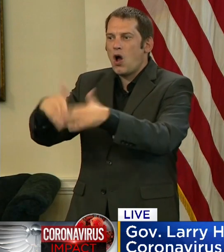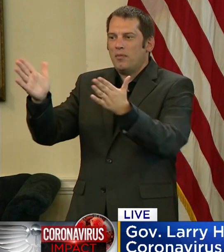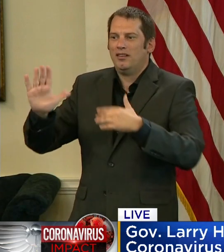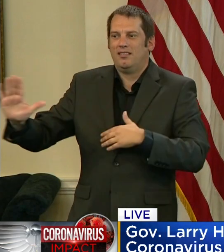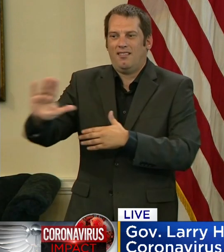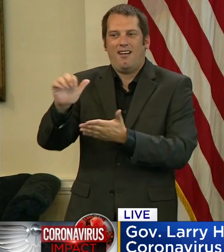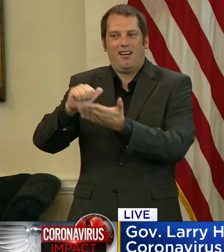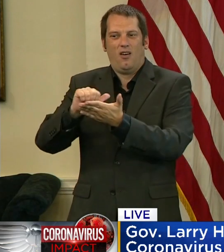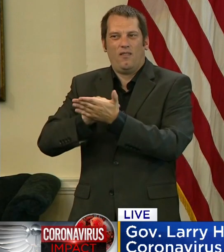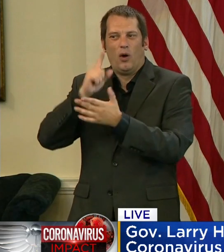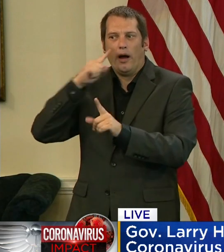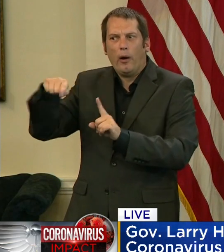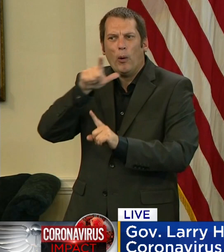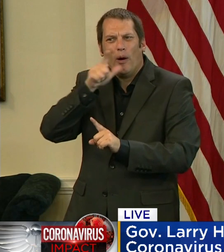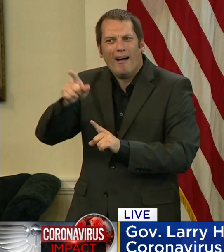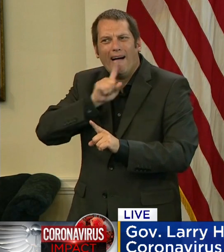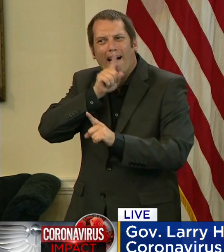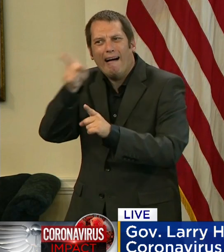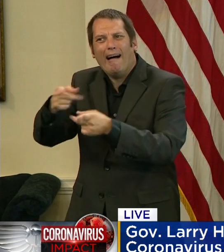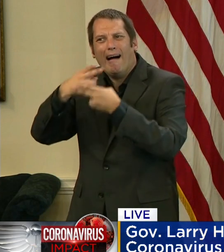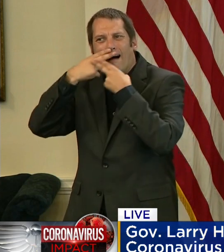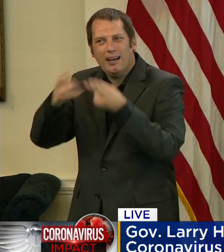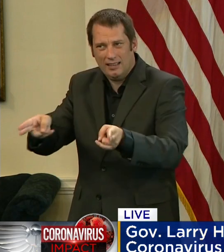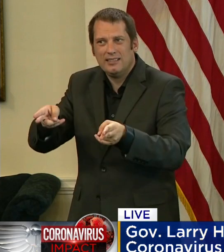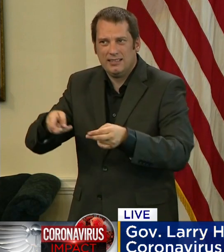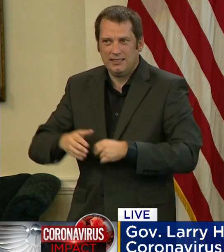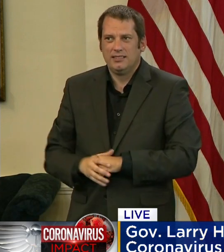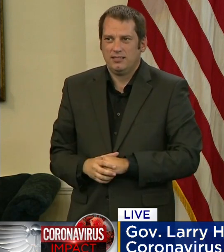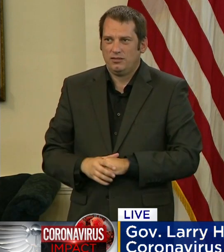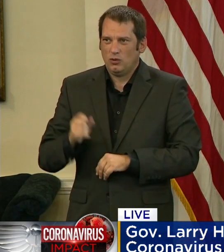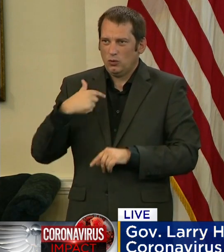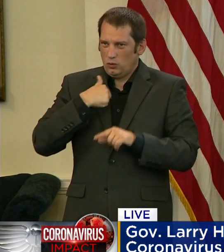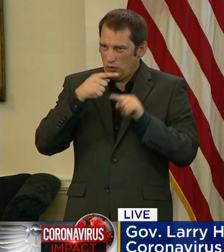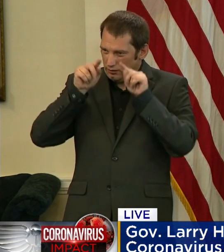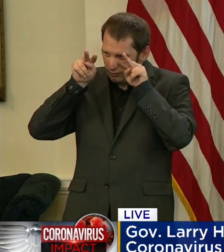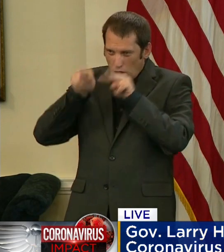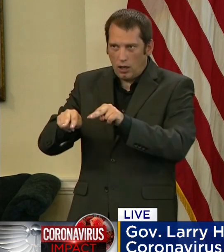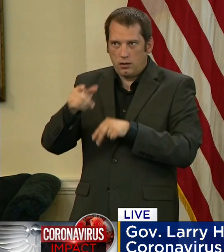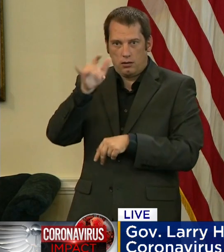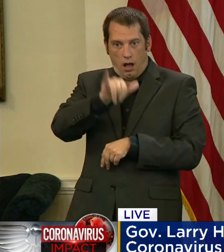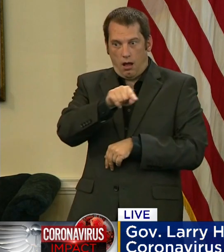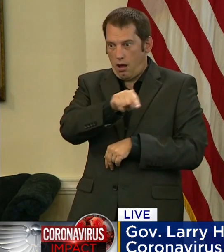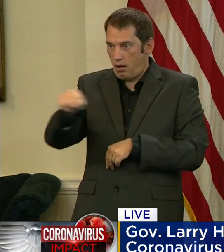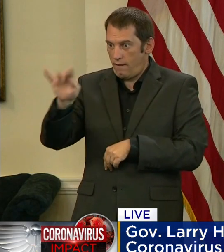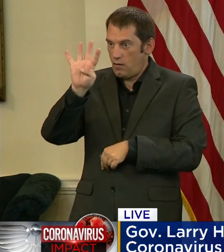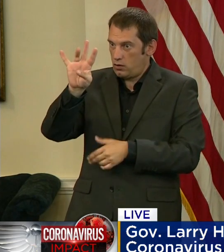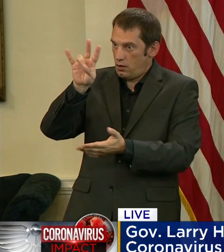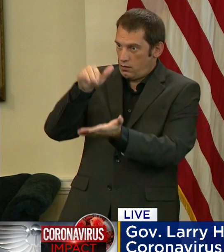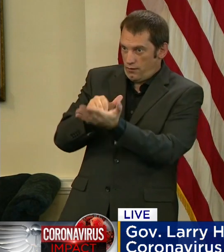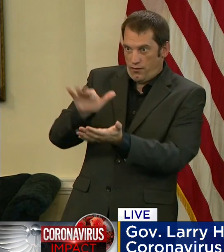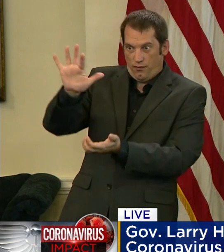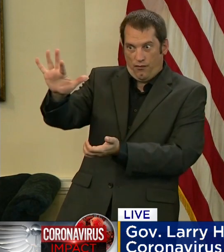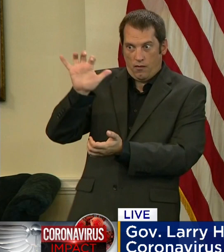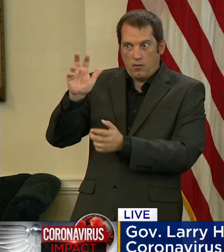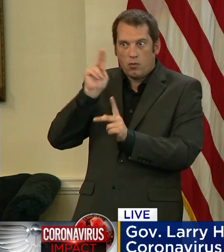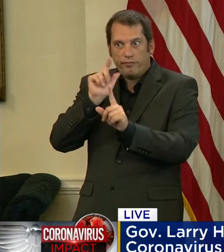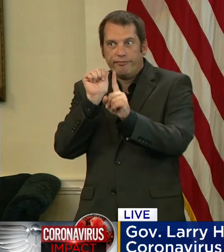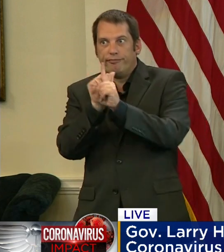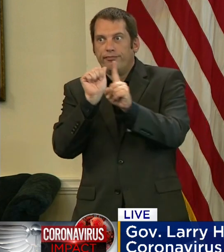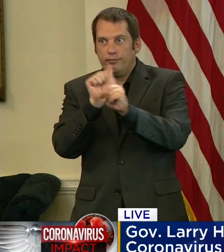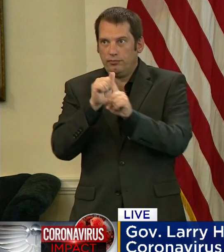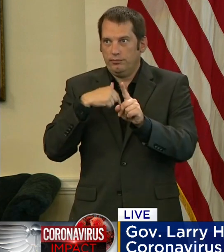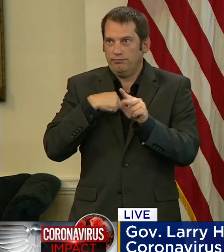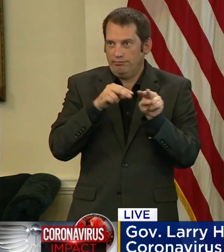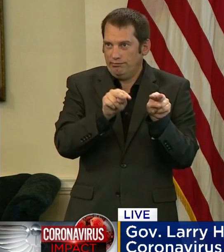resolved. Now that we've cleared out the 47,500 cases of fraud, I think those folks will be taken care of right away. They had to freeze all the out-of-state accounts in order